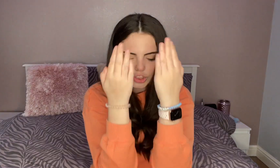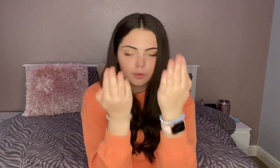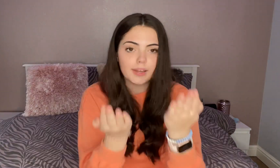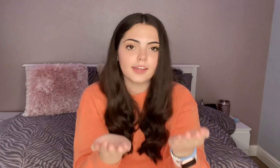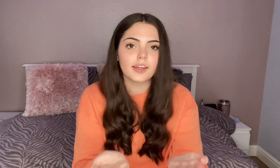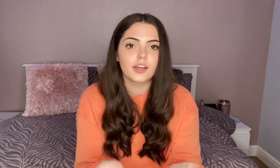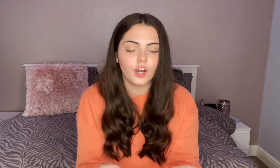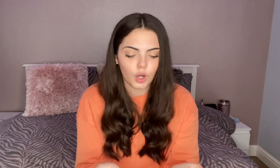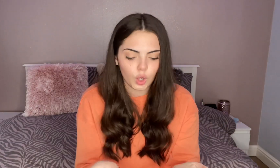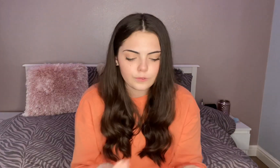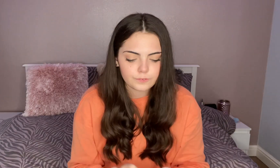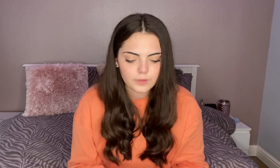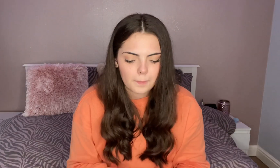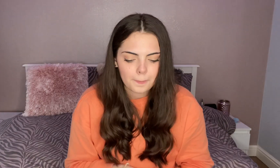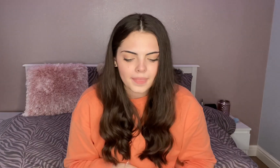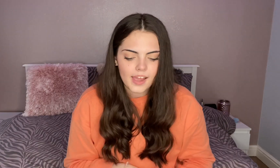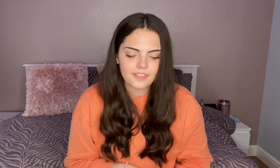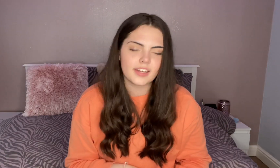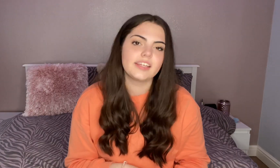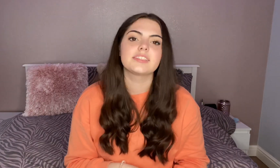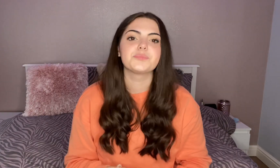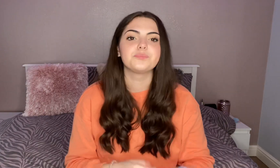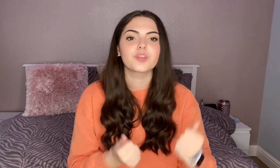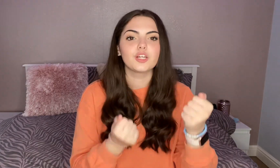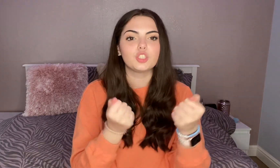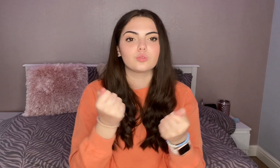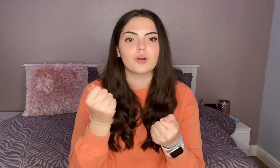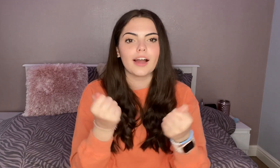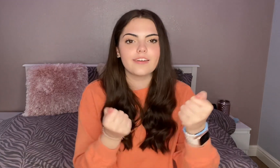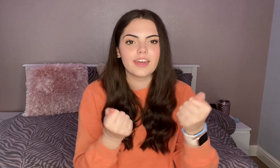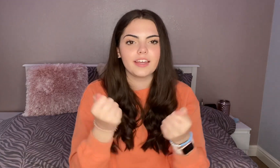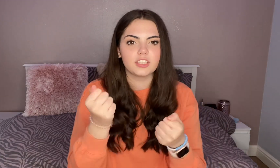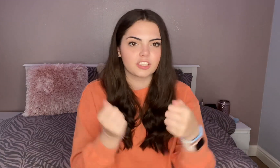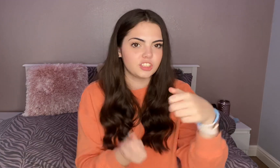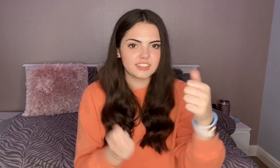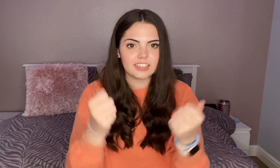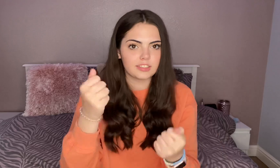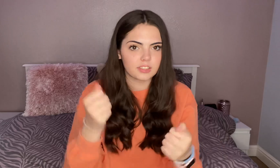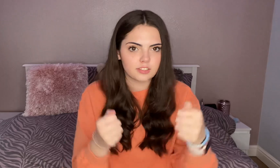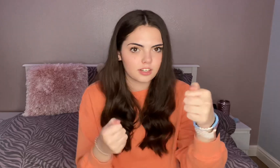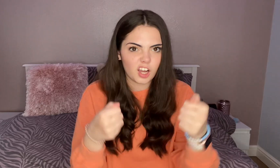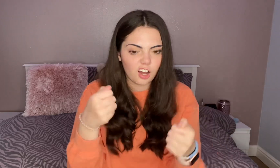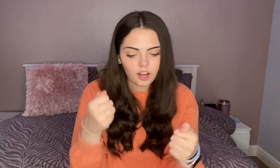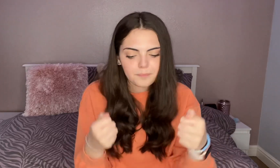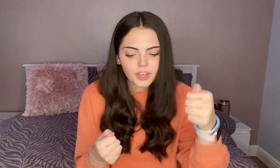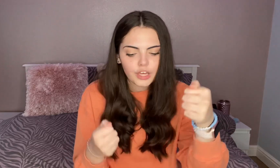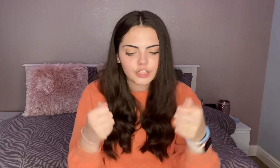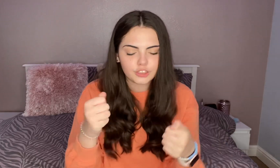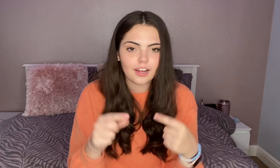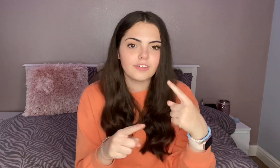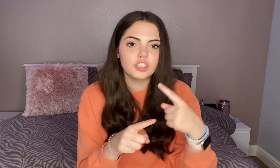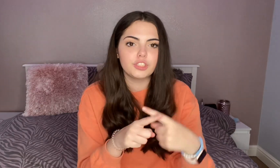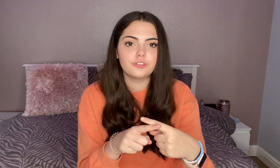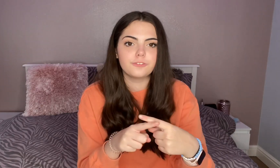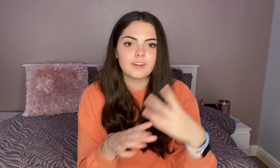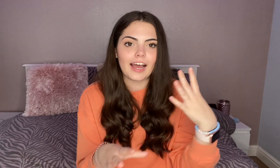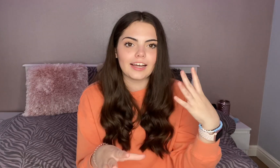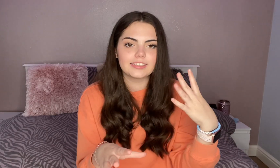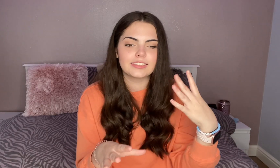showing off. And then it's driving, so like you're just steering a car. Driving too fast.